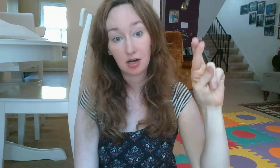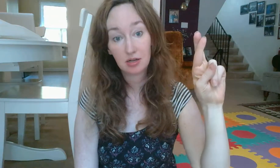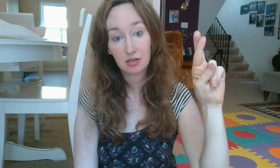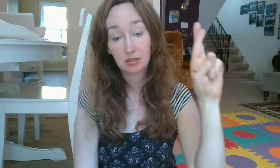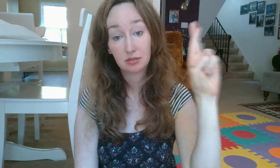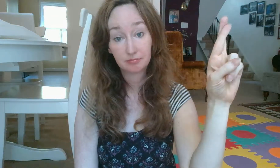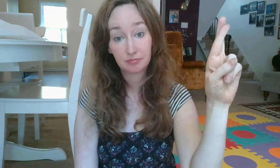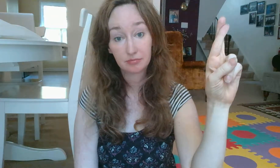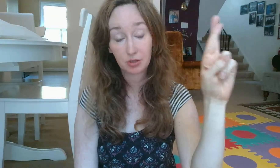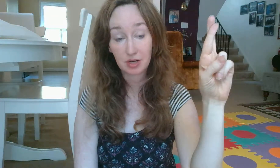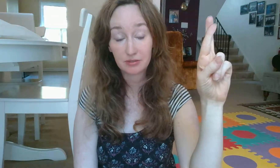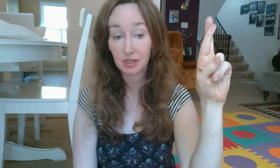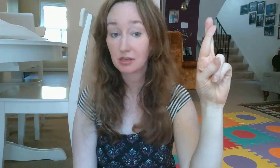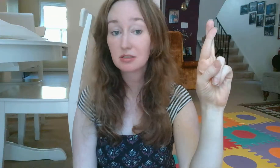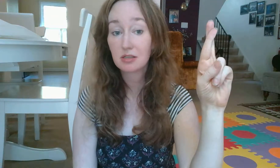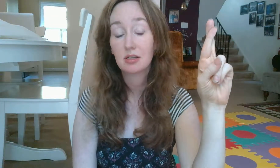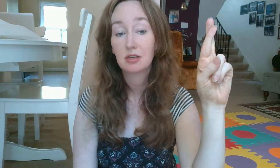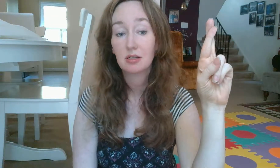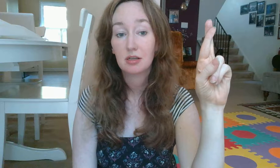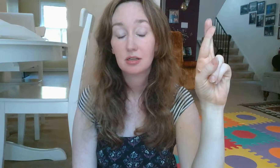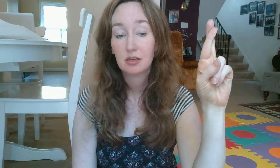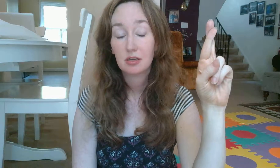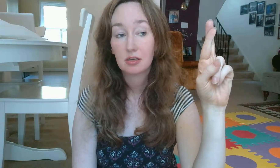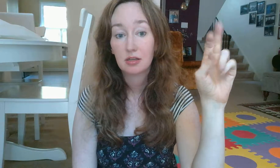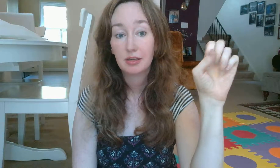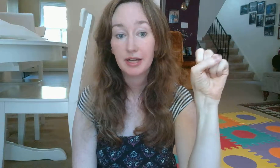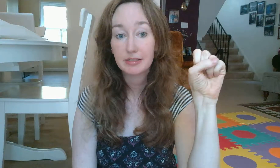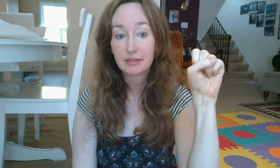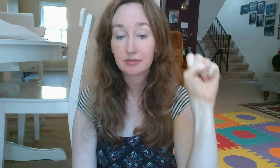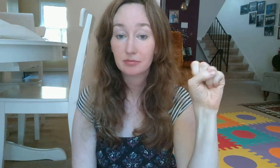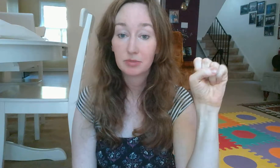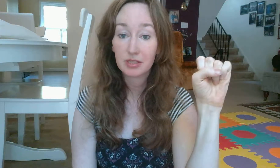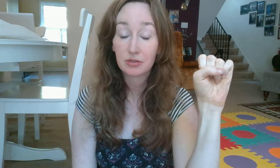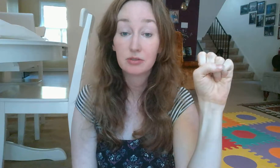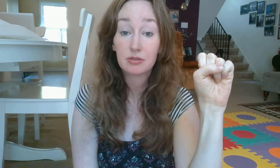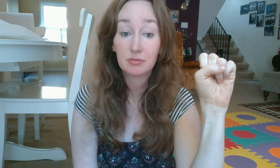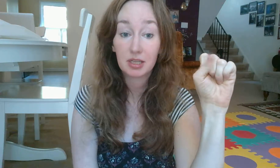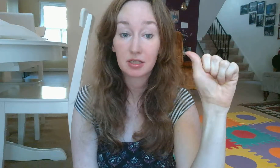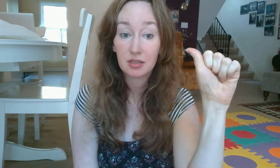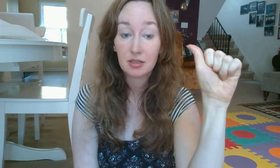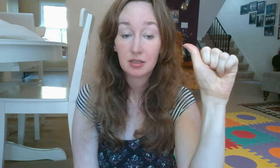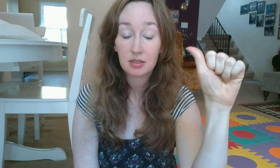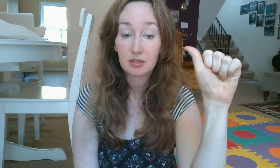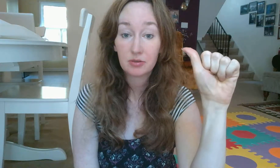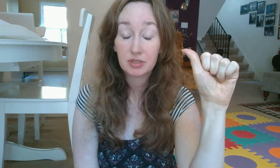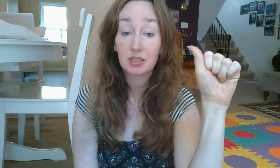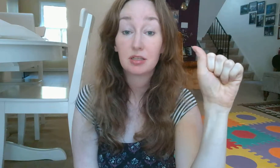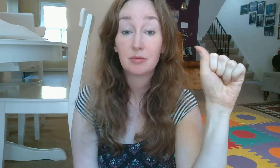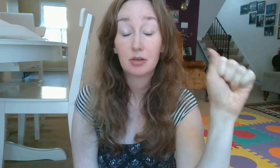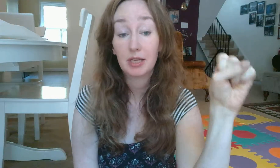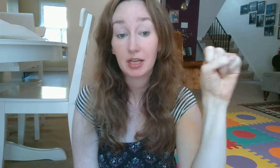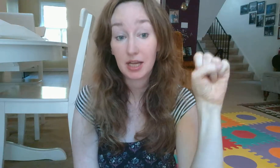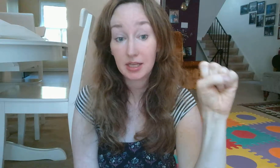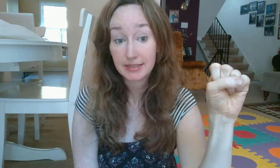R. You cross your fingers. S. Remember I told you don't stick the thumb out or you're making an A. It's